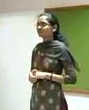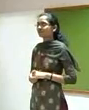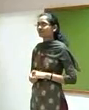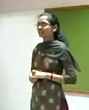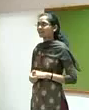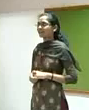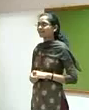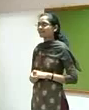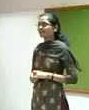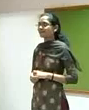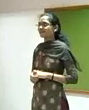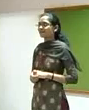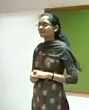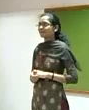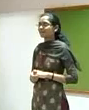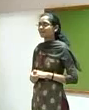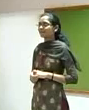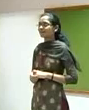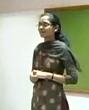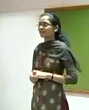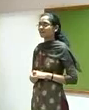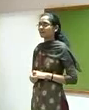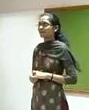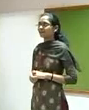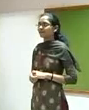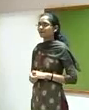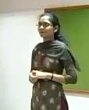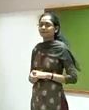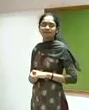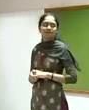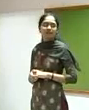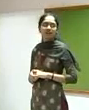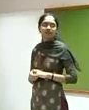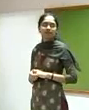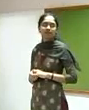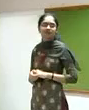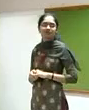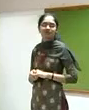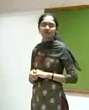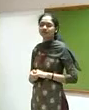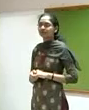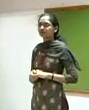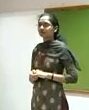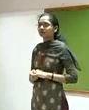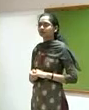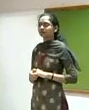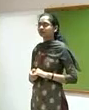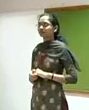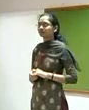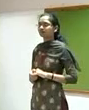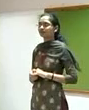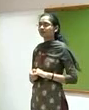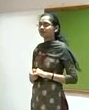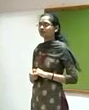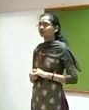as lawyers think that there is not even a window. See, if we feel there is a window, only then the further kind of